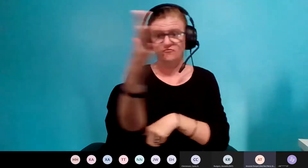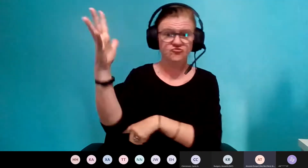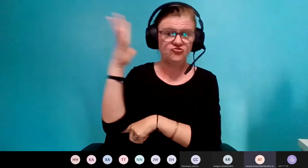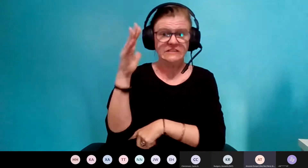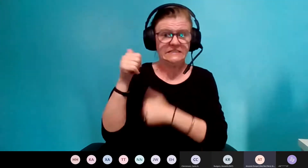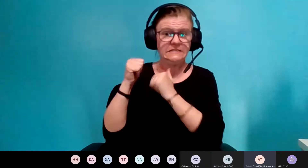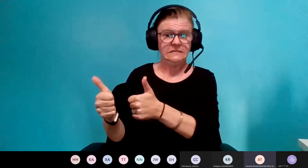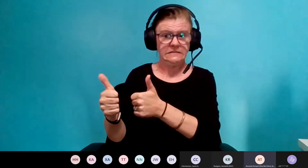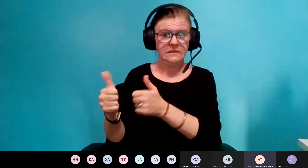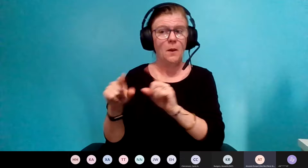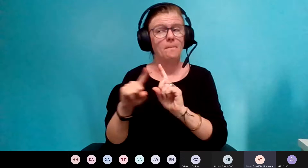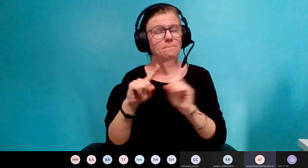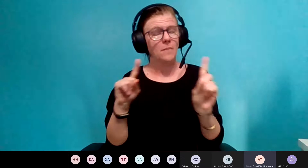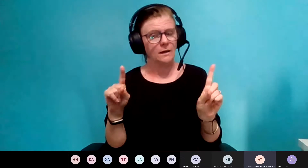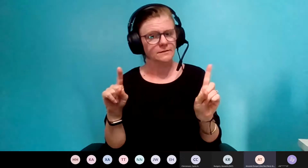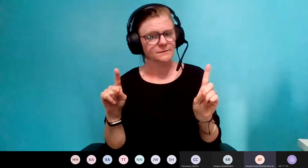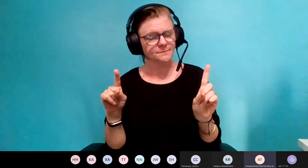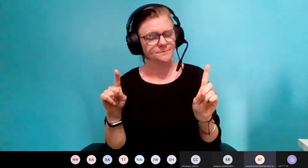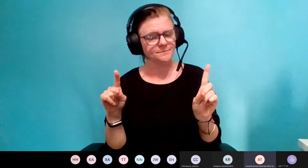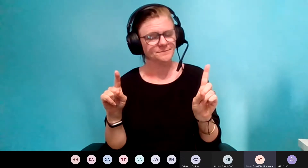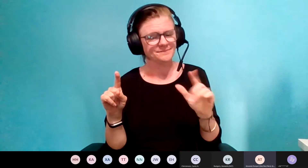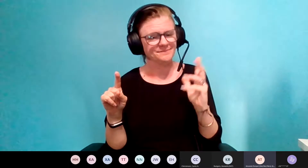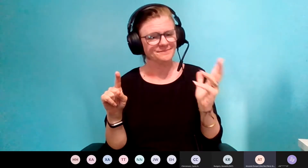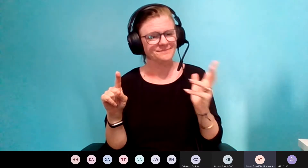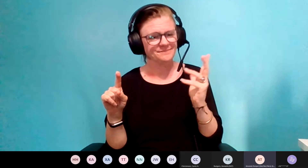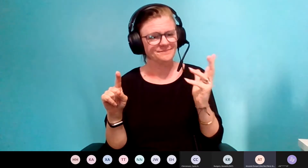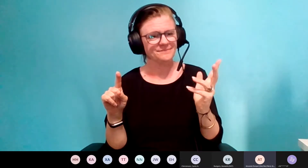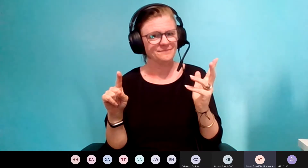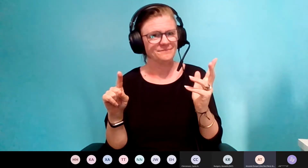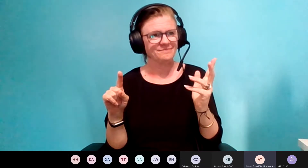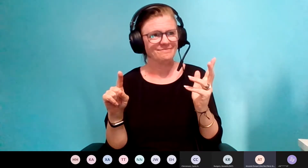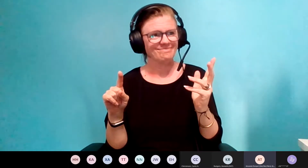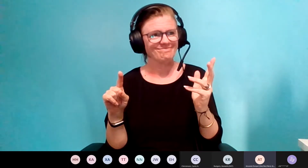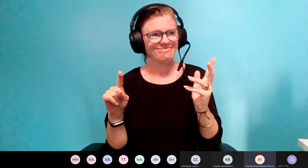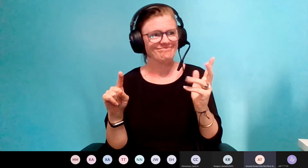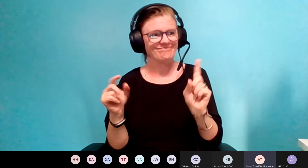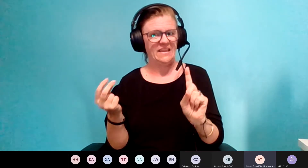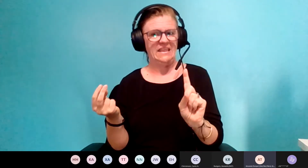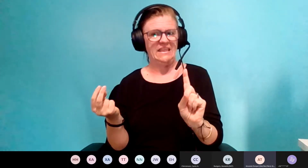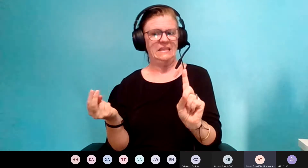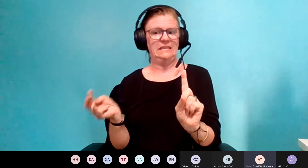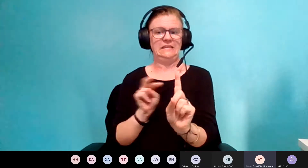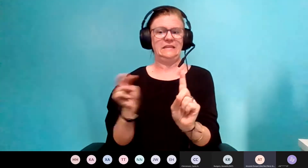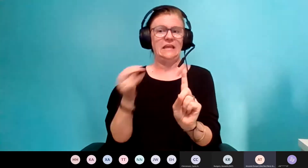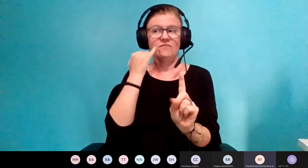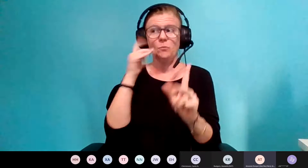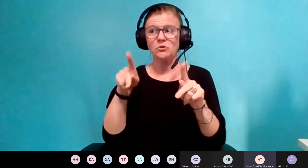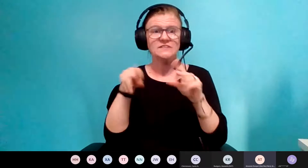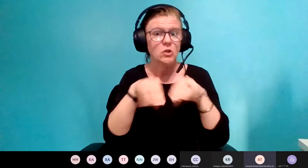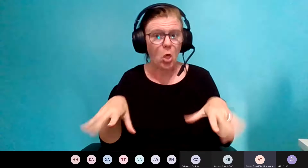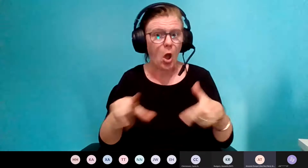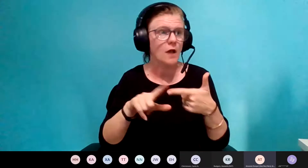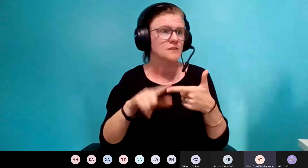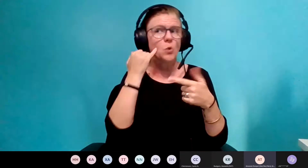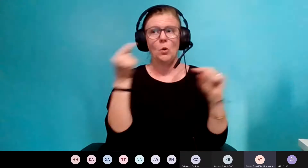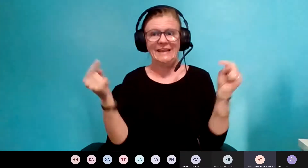but the vantage point, if someone is lost or